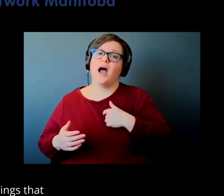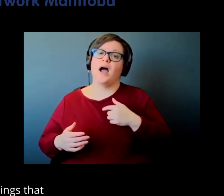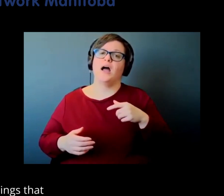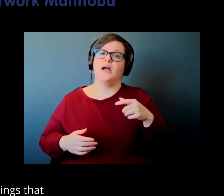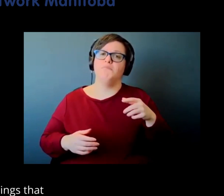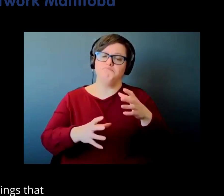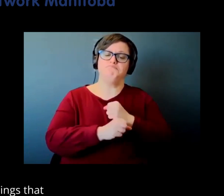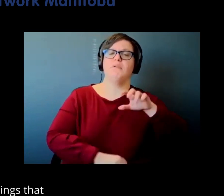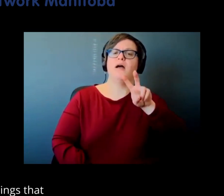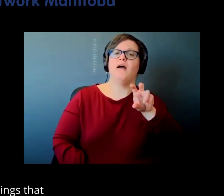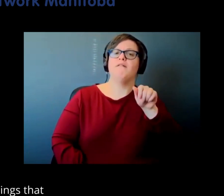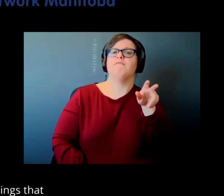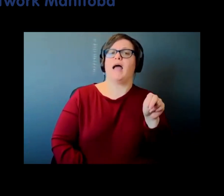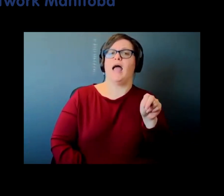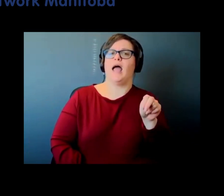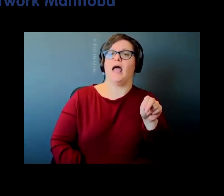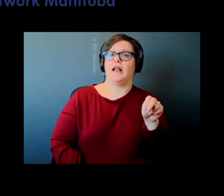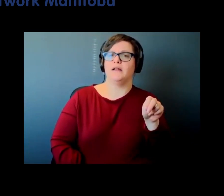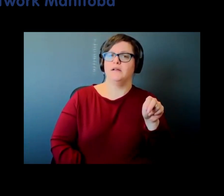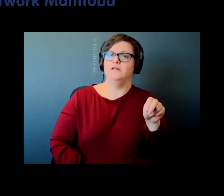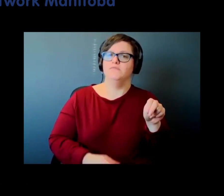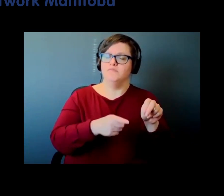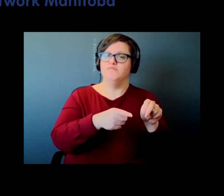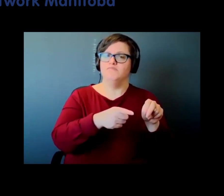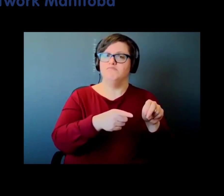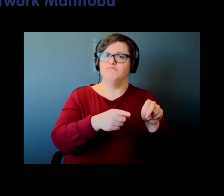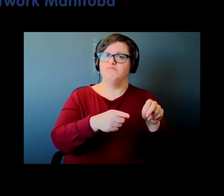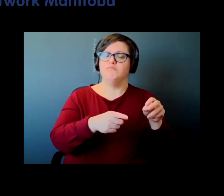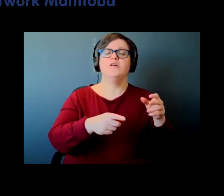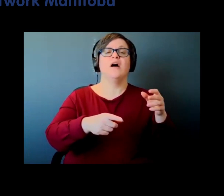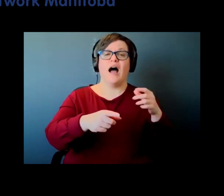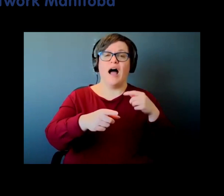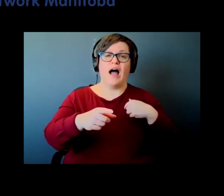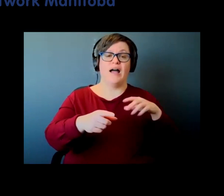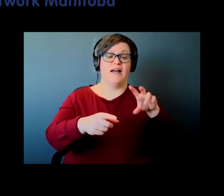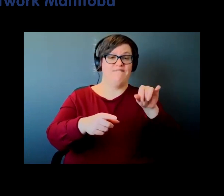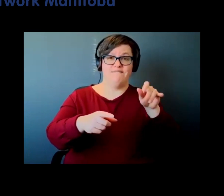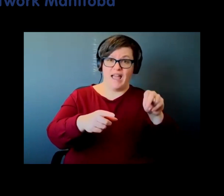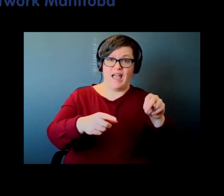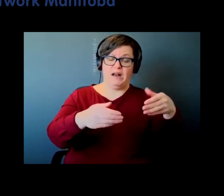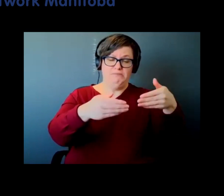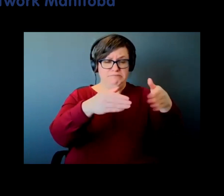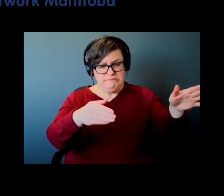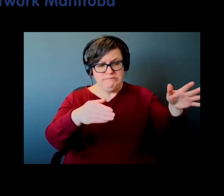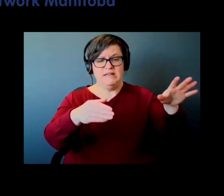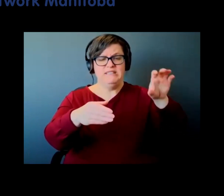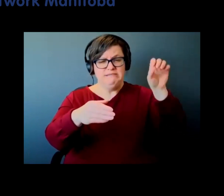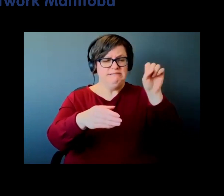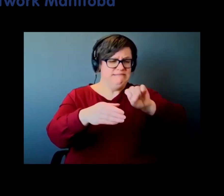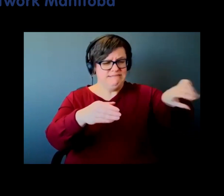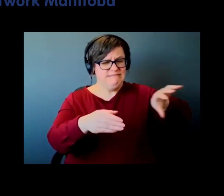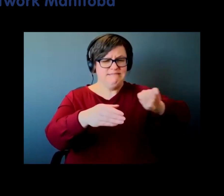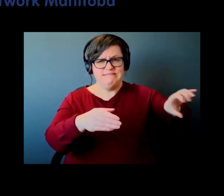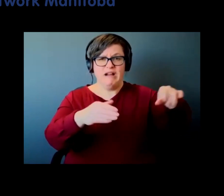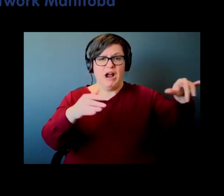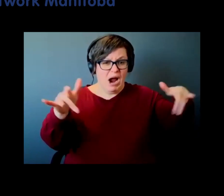these things. But it took me like 2 years to gut the whole thing, and then use what, I mean, I could tolerate, you know, up to a